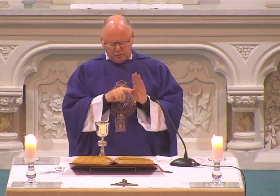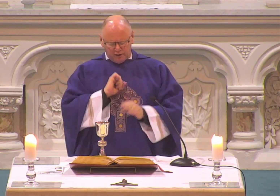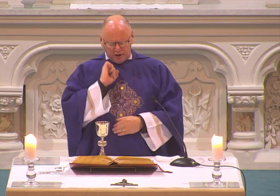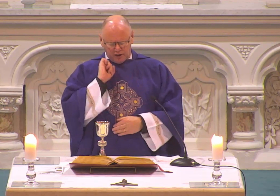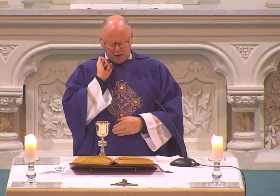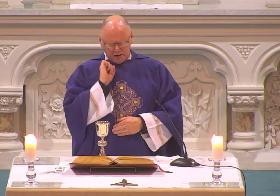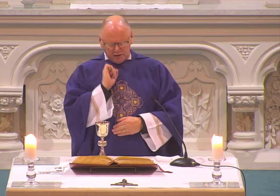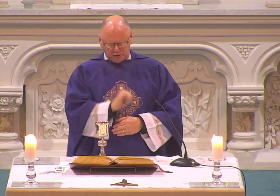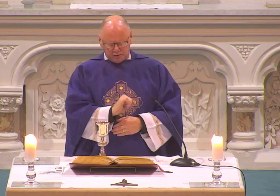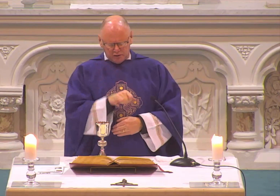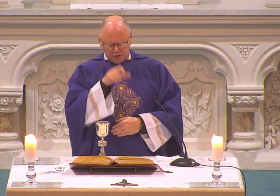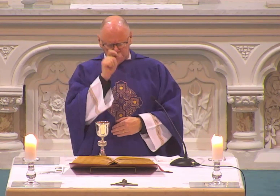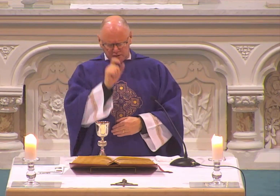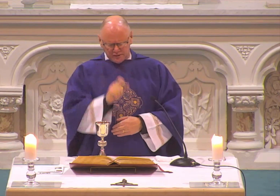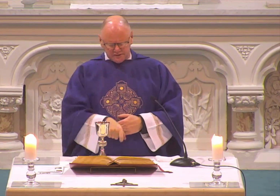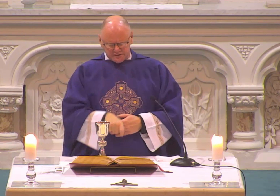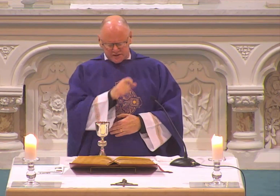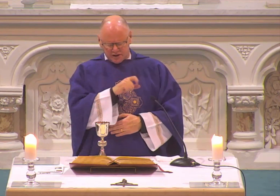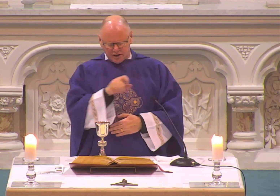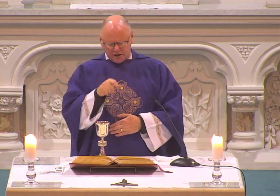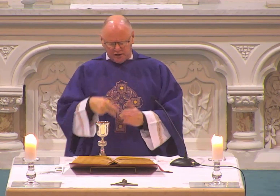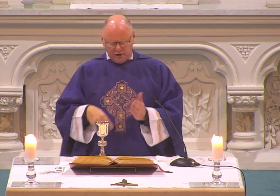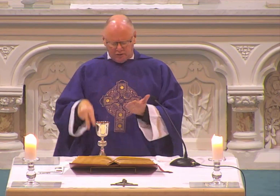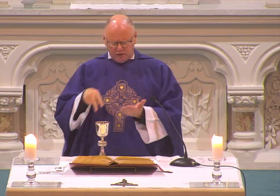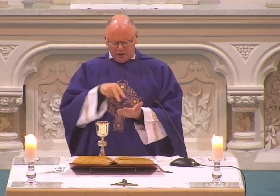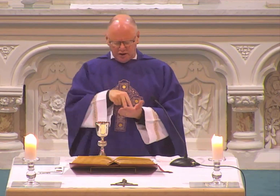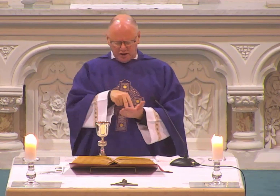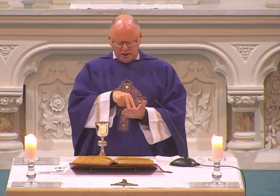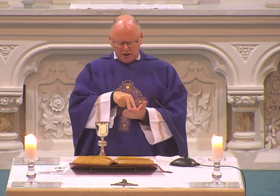for by cross and